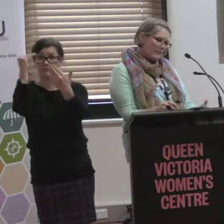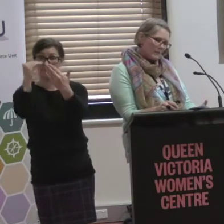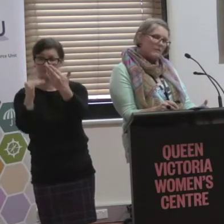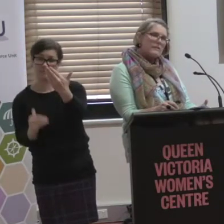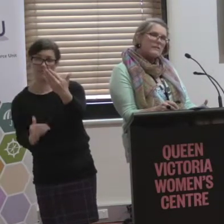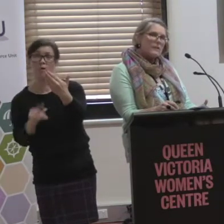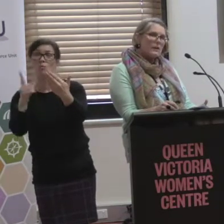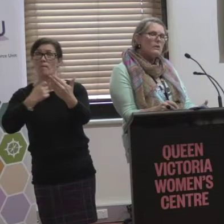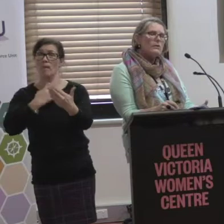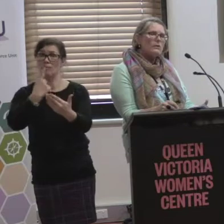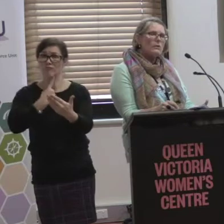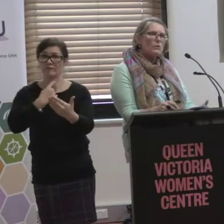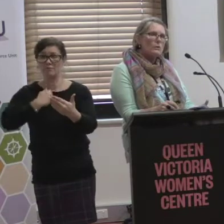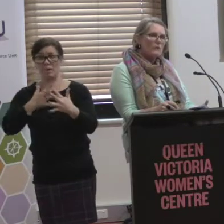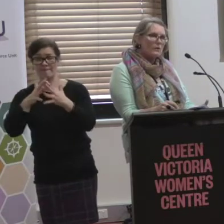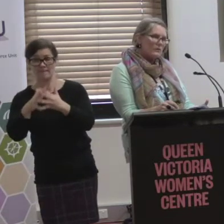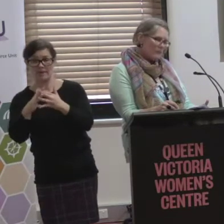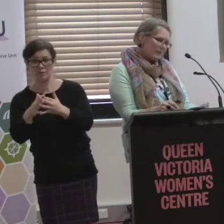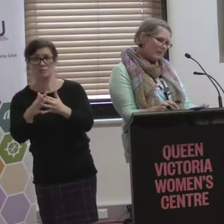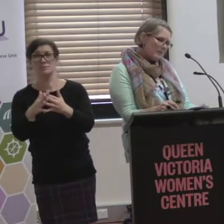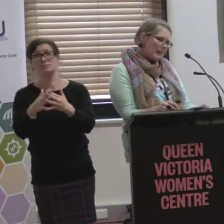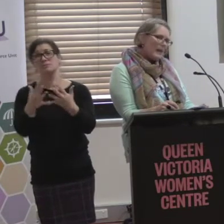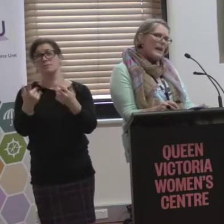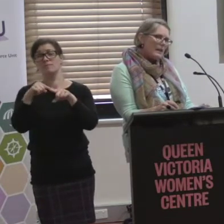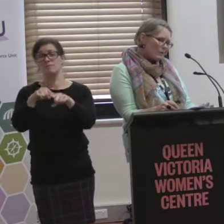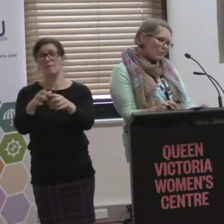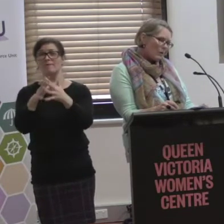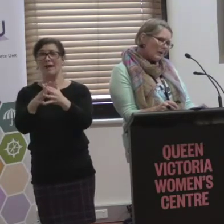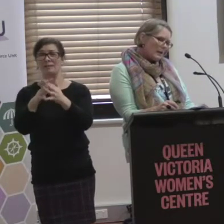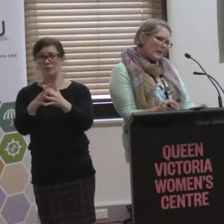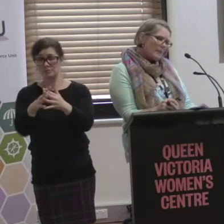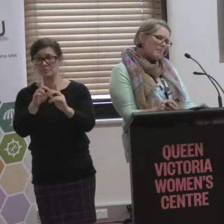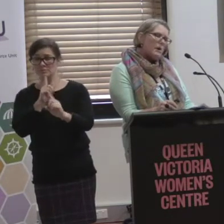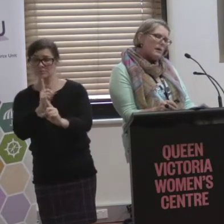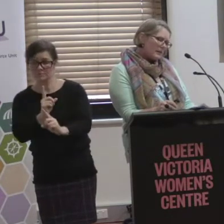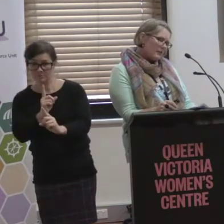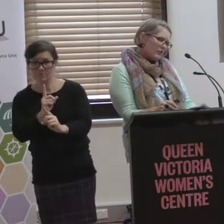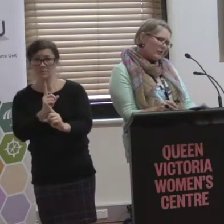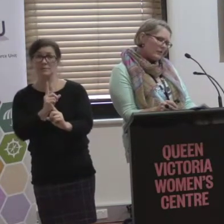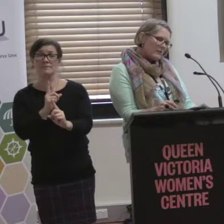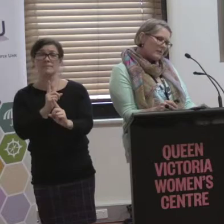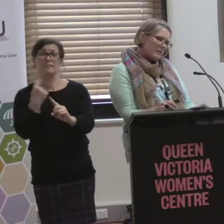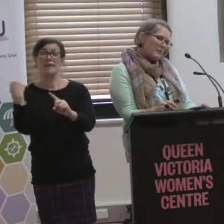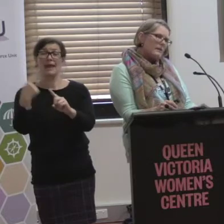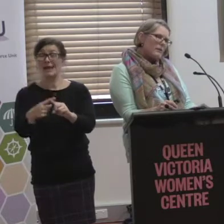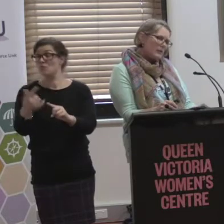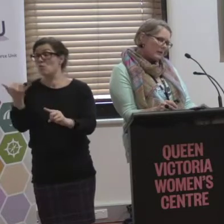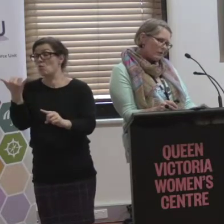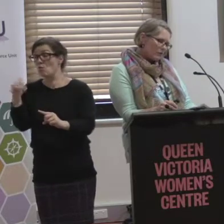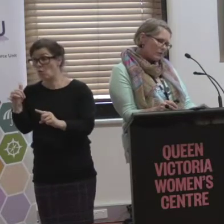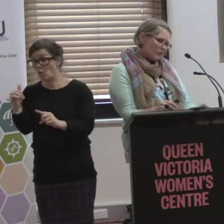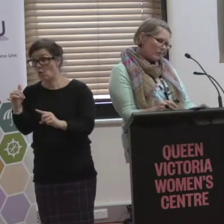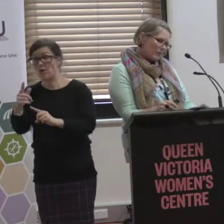their preferences and values in what's called a values directive, and or in a binding instructions document that's